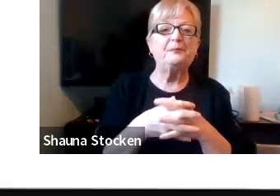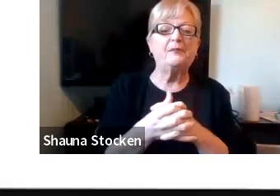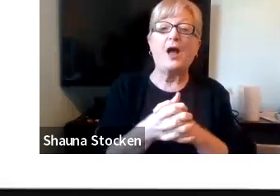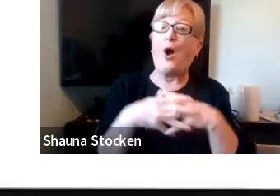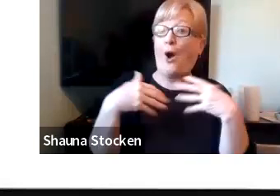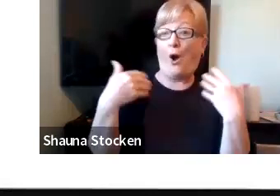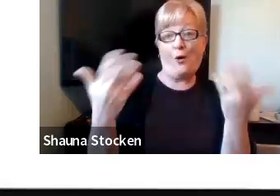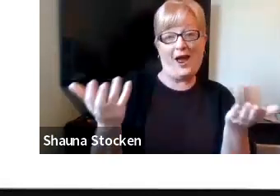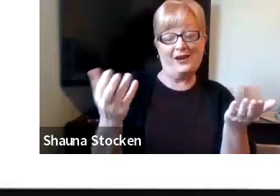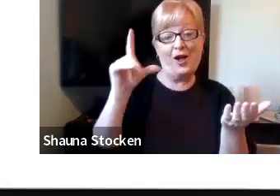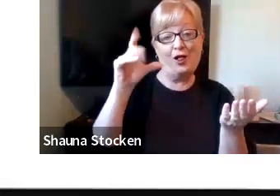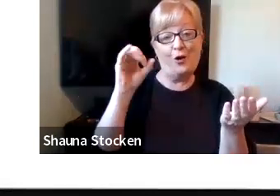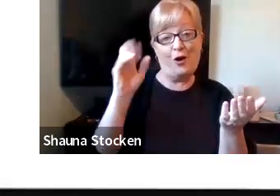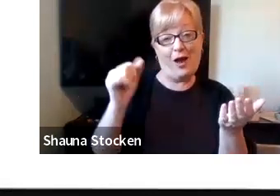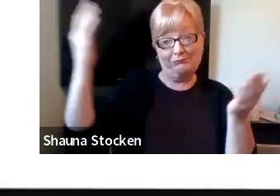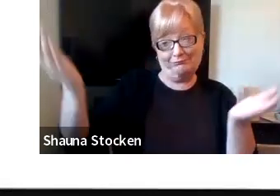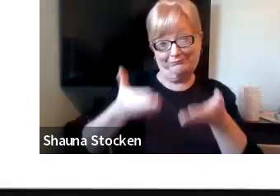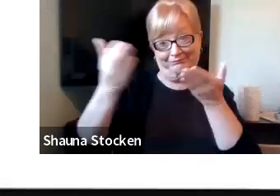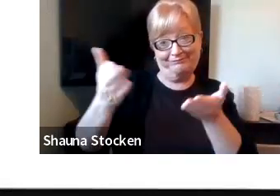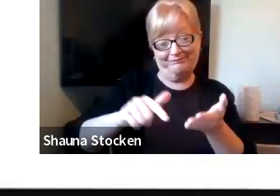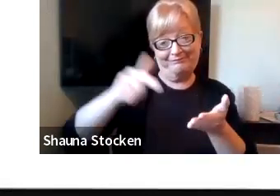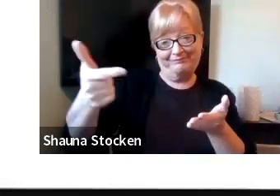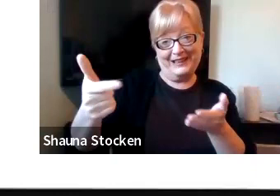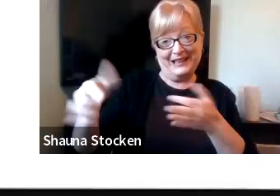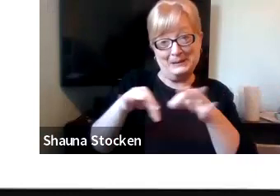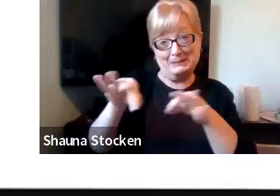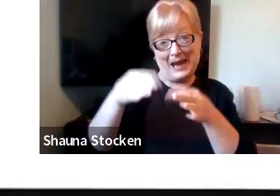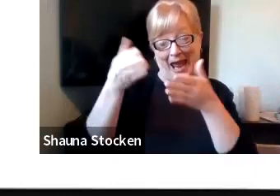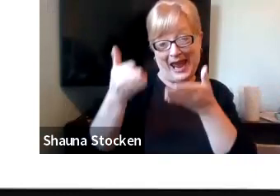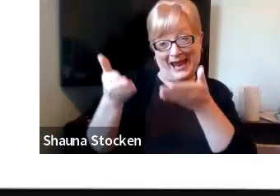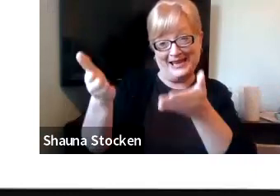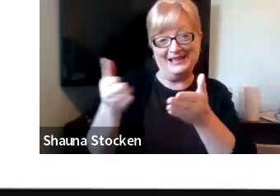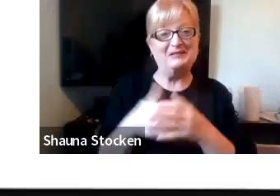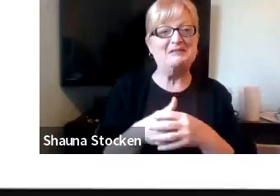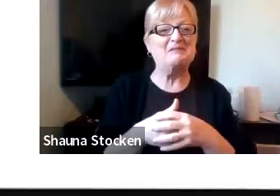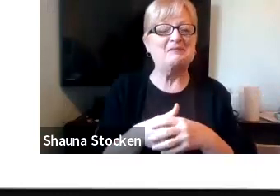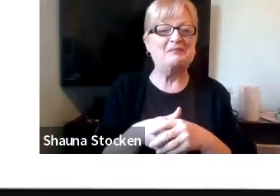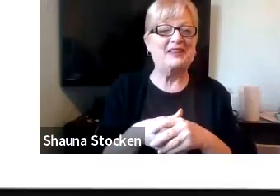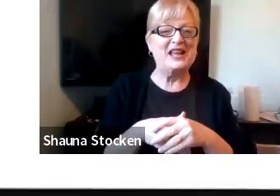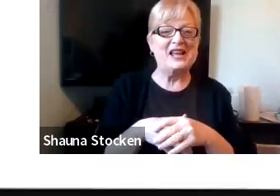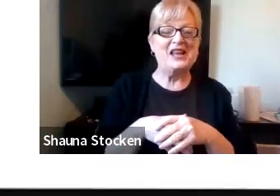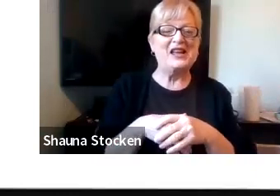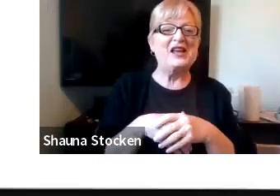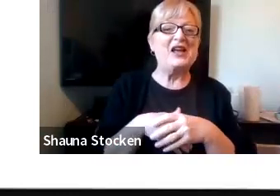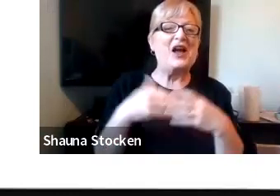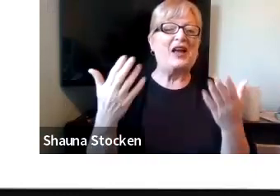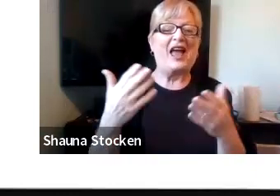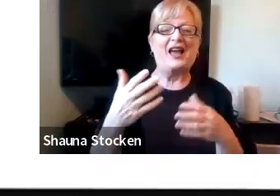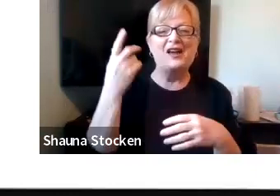All right, Laura, you are up. Let your device shine. So, for